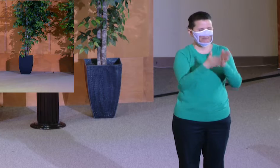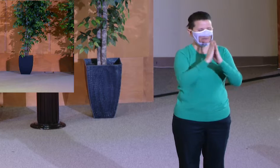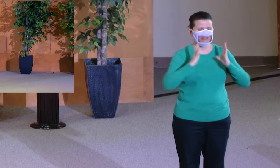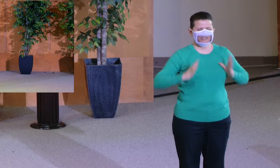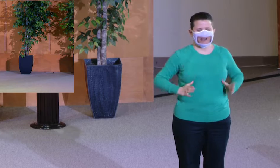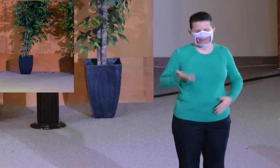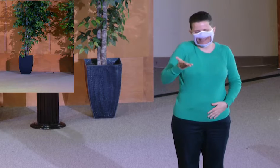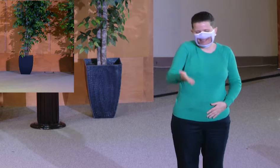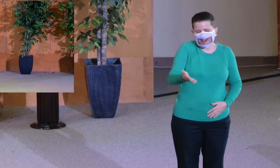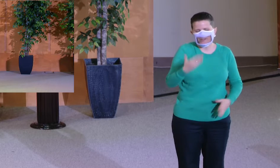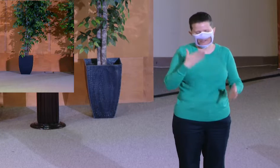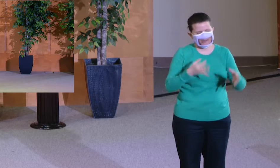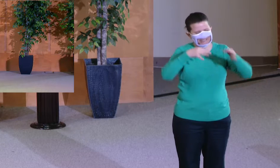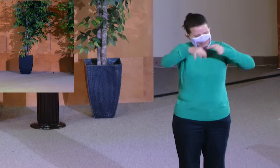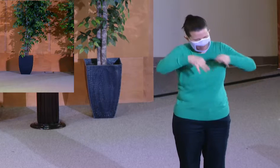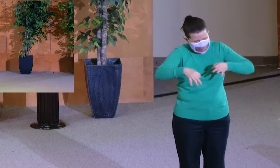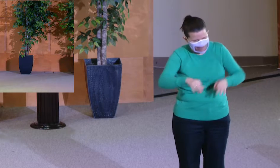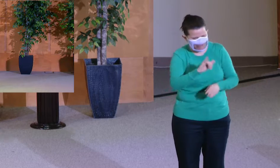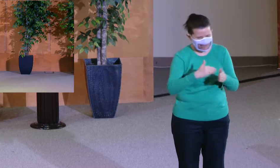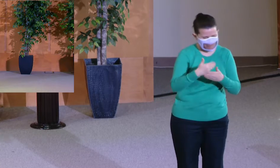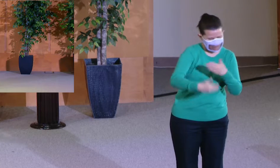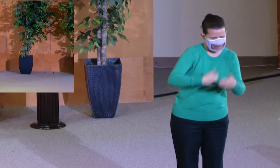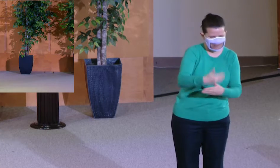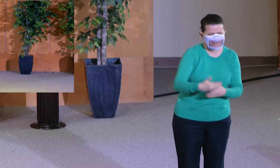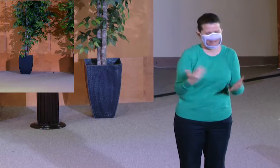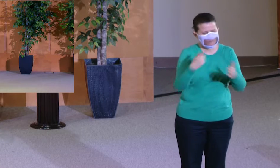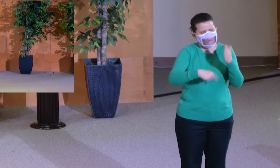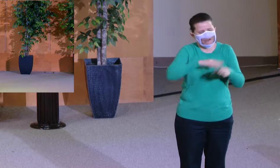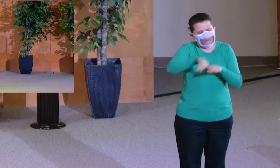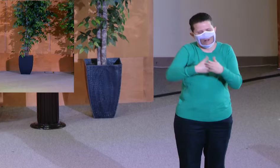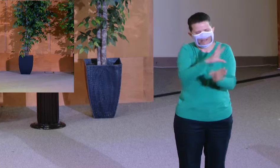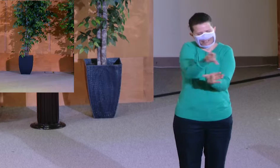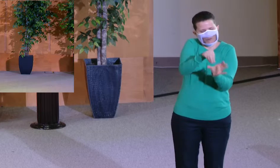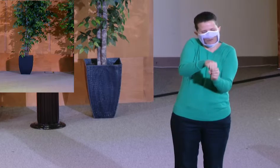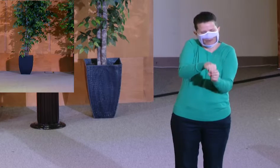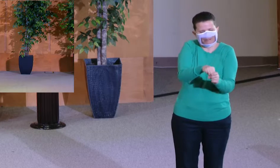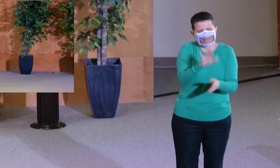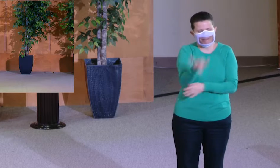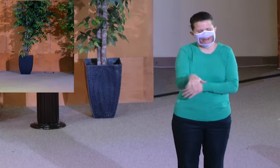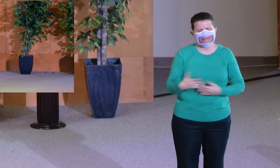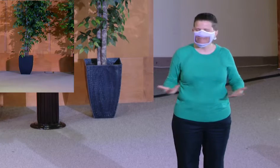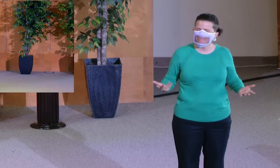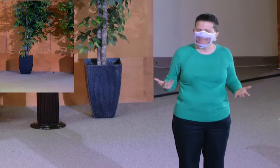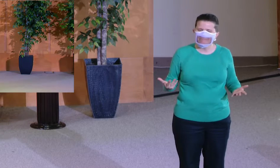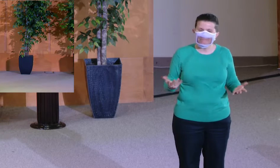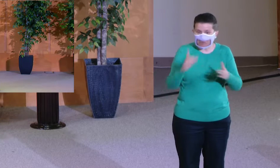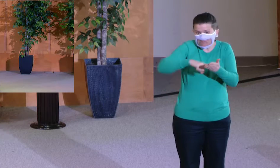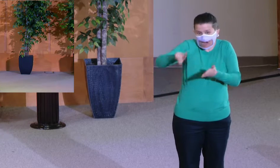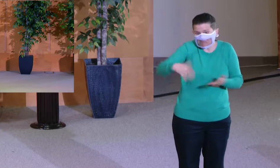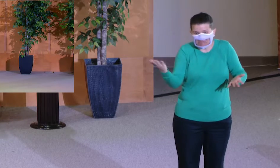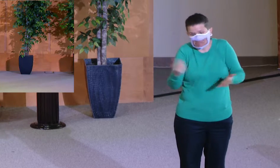to explain the process and what it all entails. So check it out. It's a good